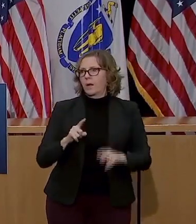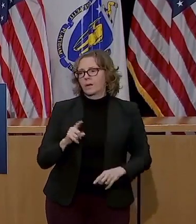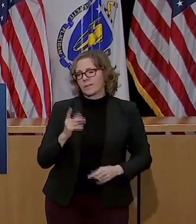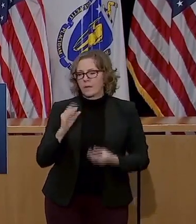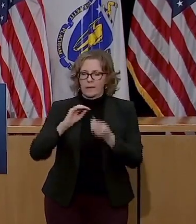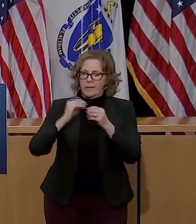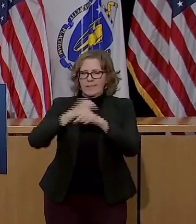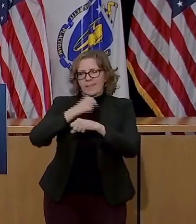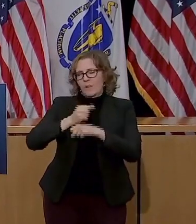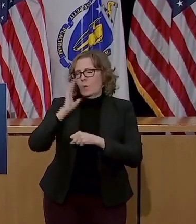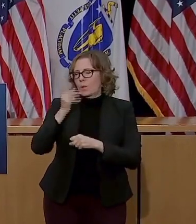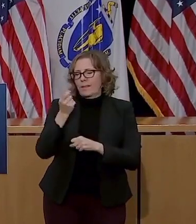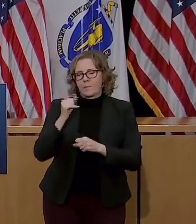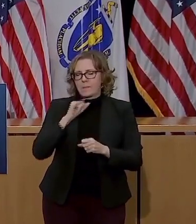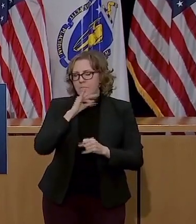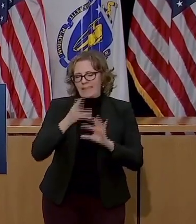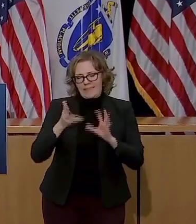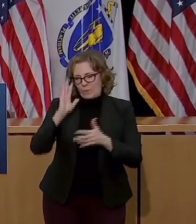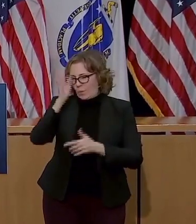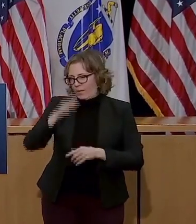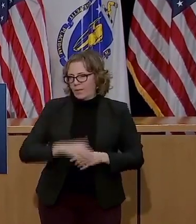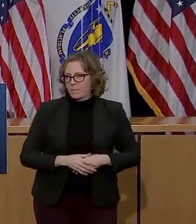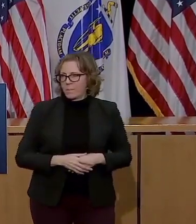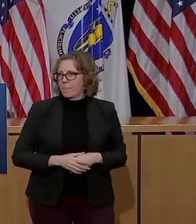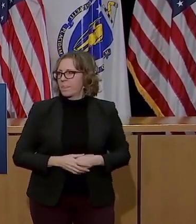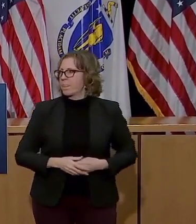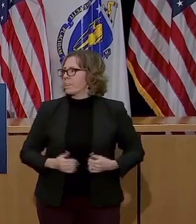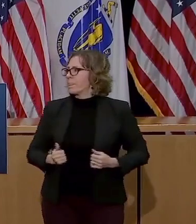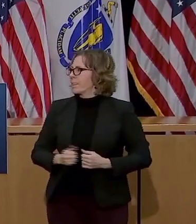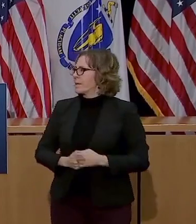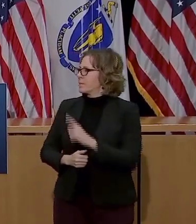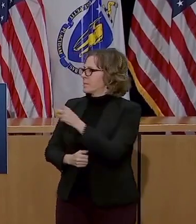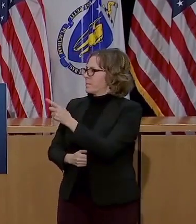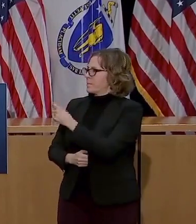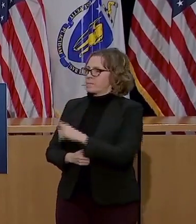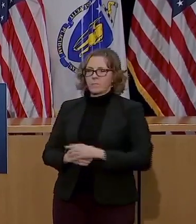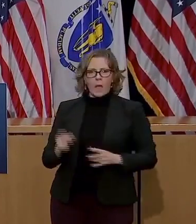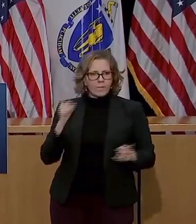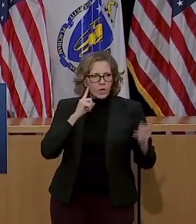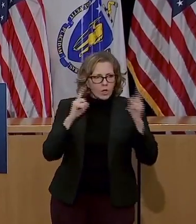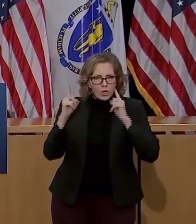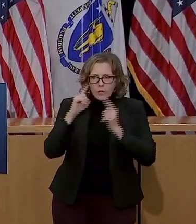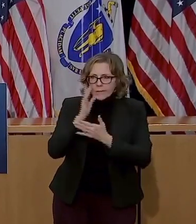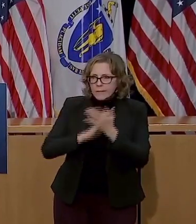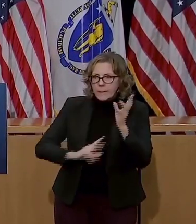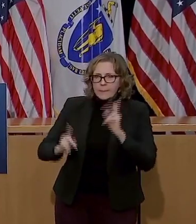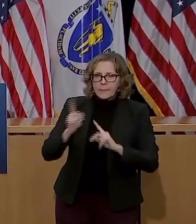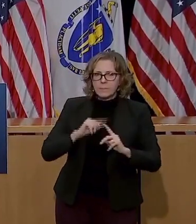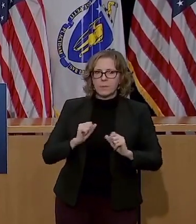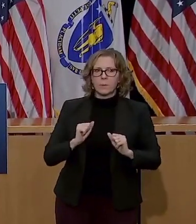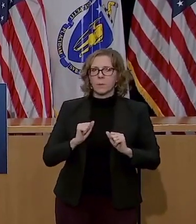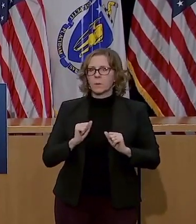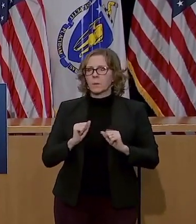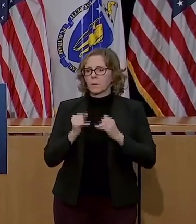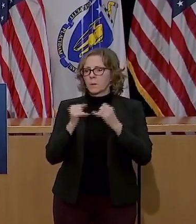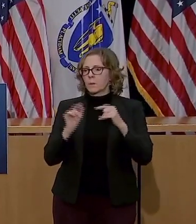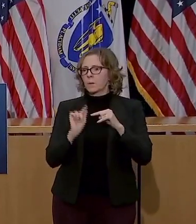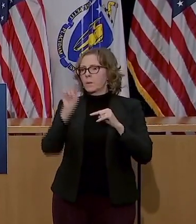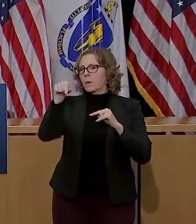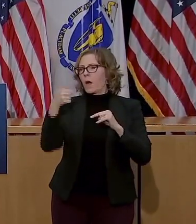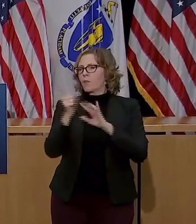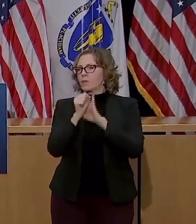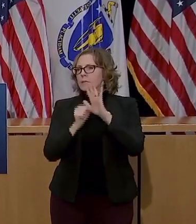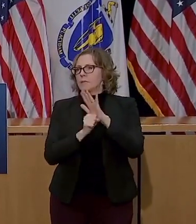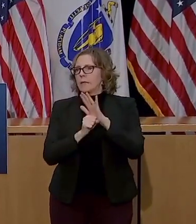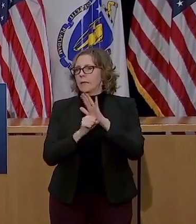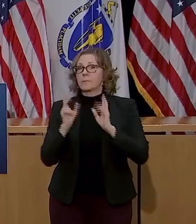What about reaction to people going to other states? We've been hearing about, particularly New Hampshire, people have